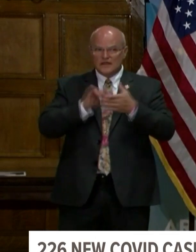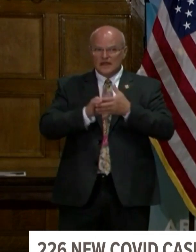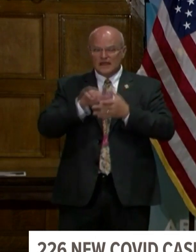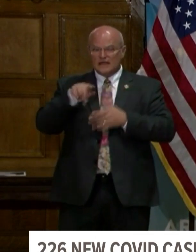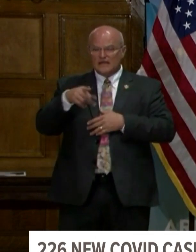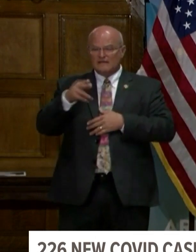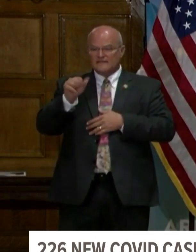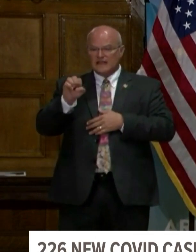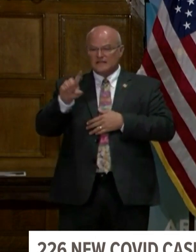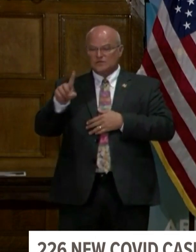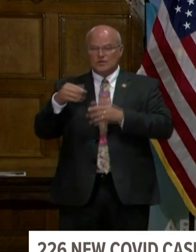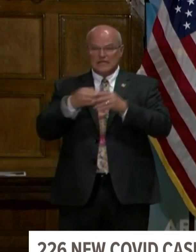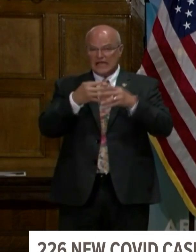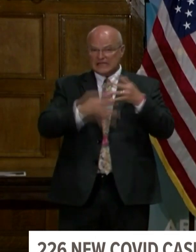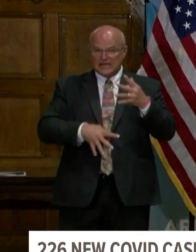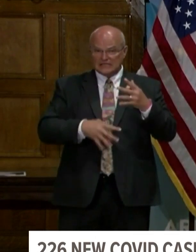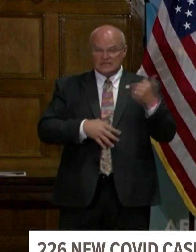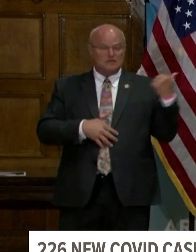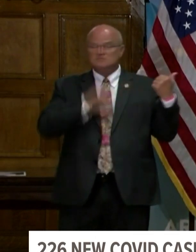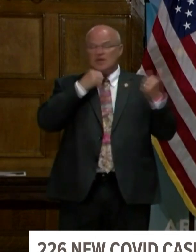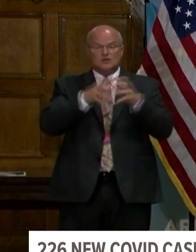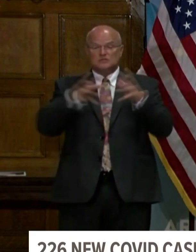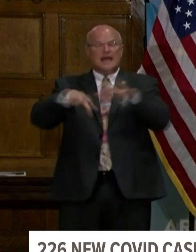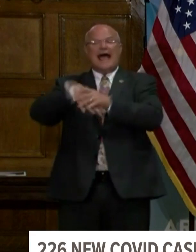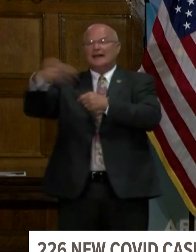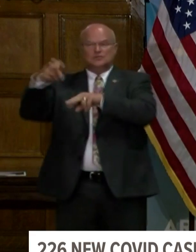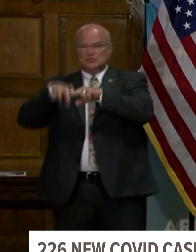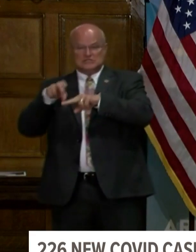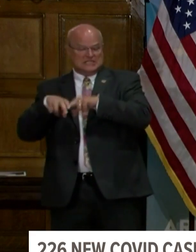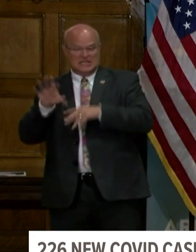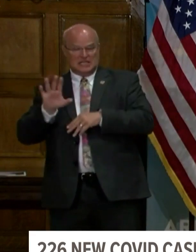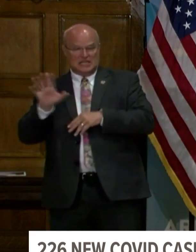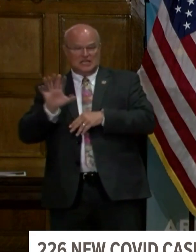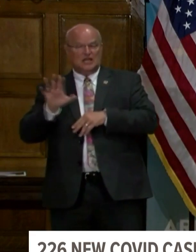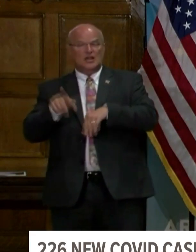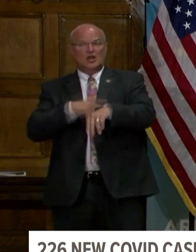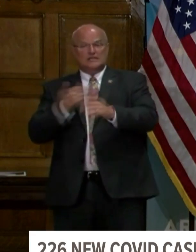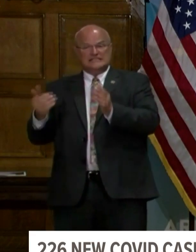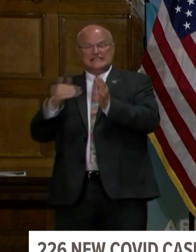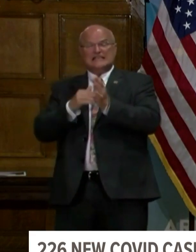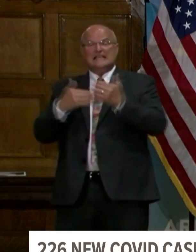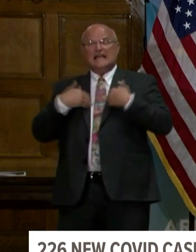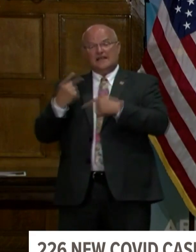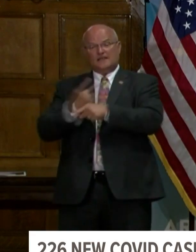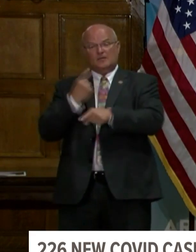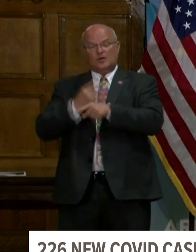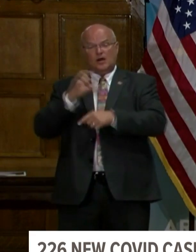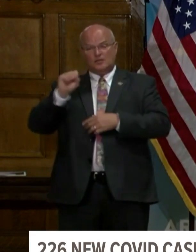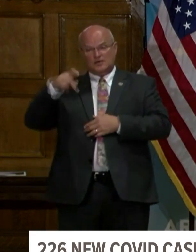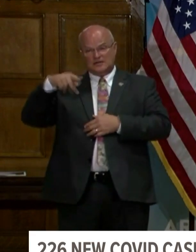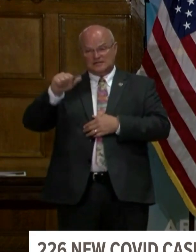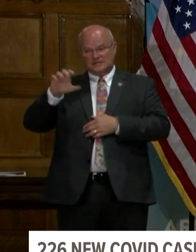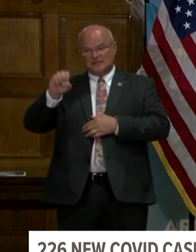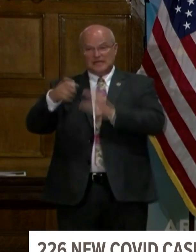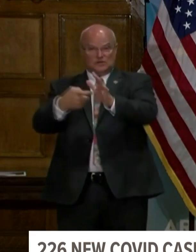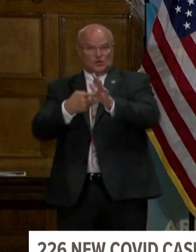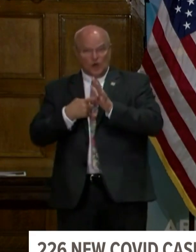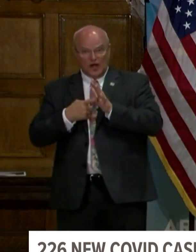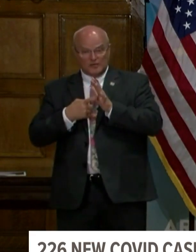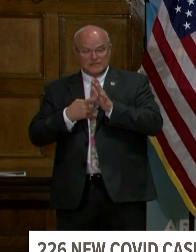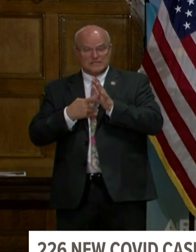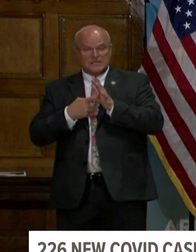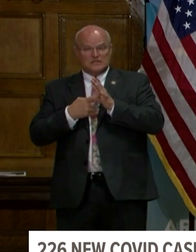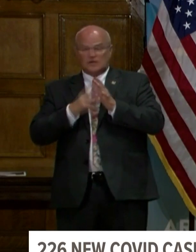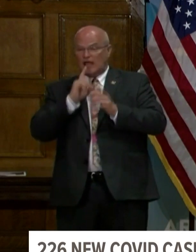expand outdoor seating? Not to expand outdoor seating as long as it's, again, has the proper spacing requirements. And